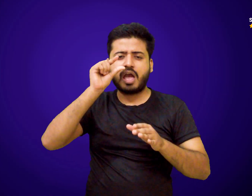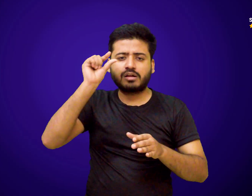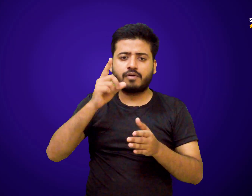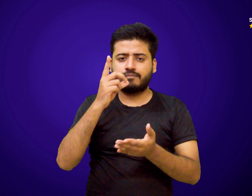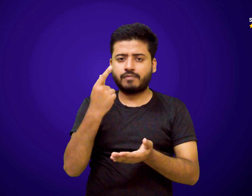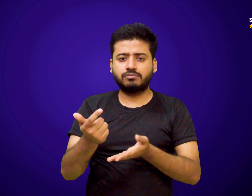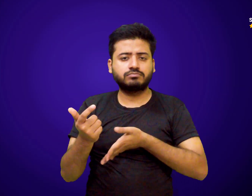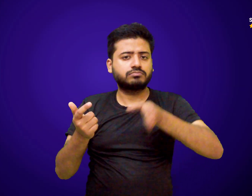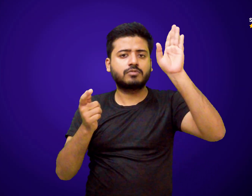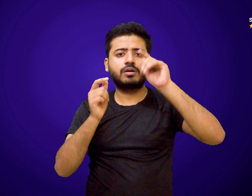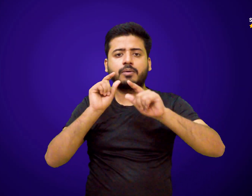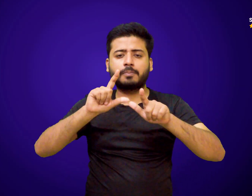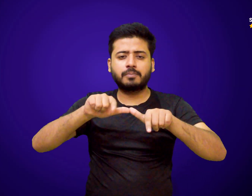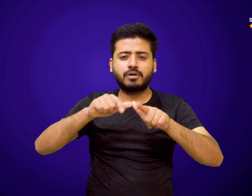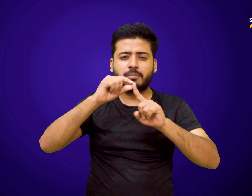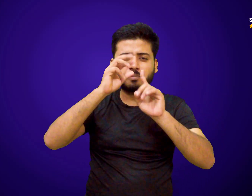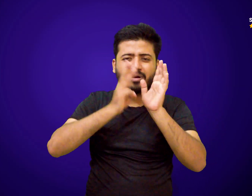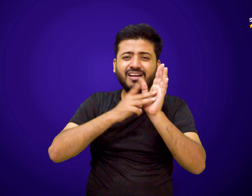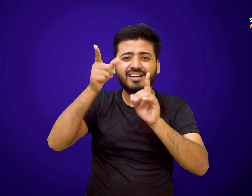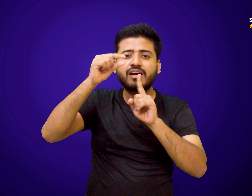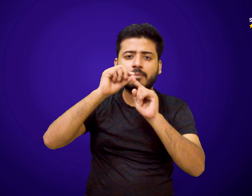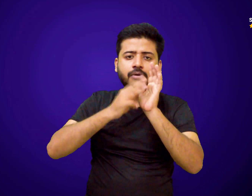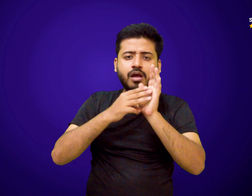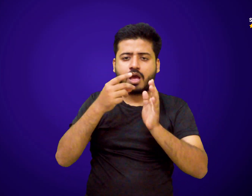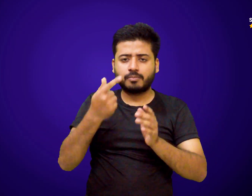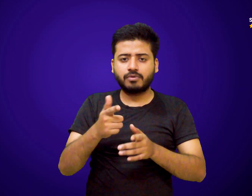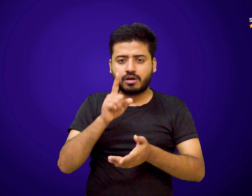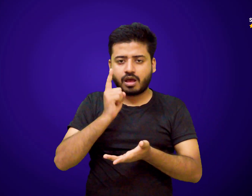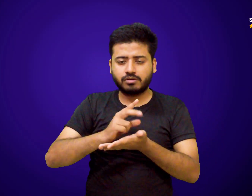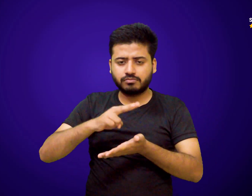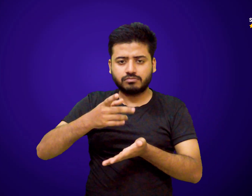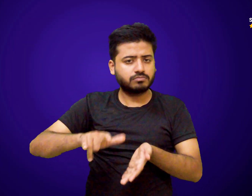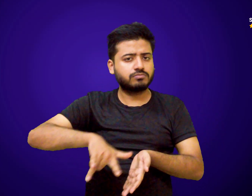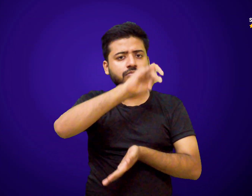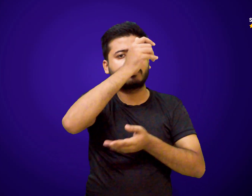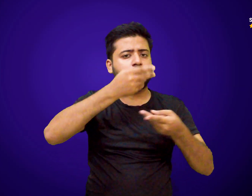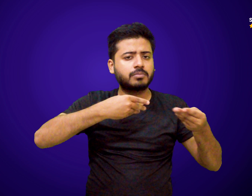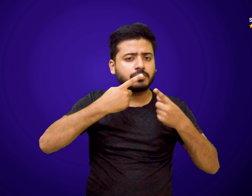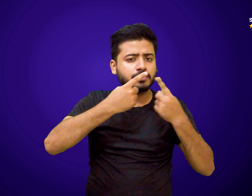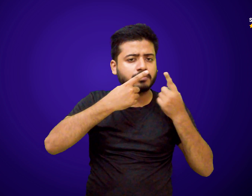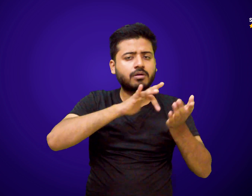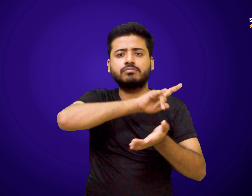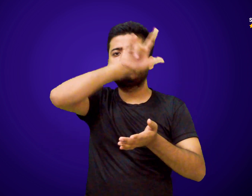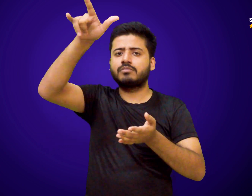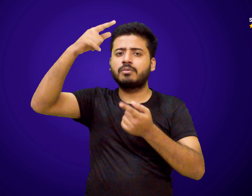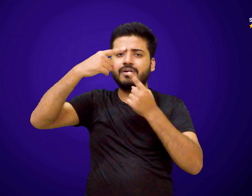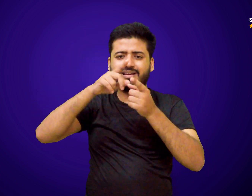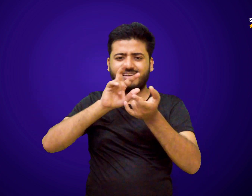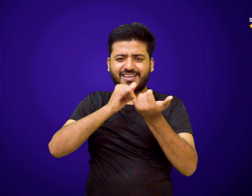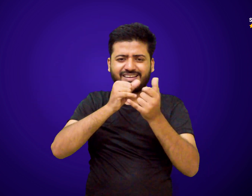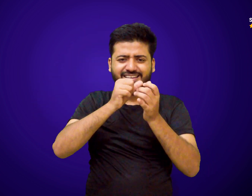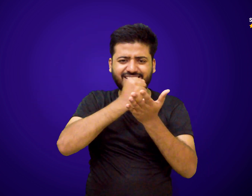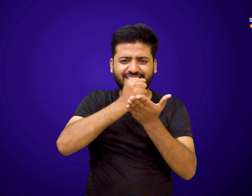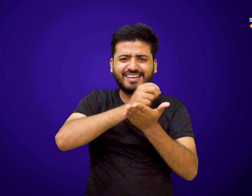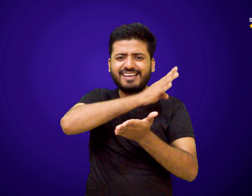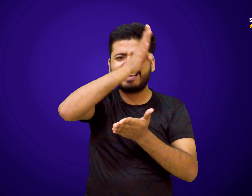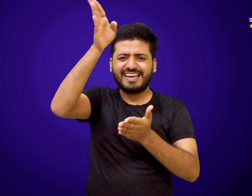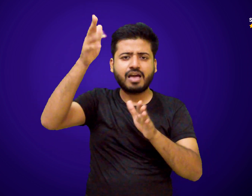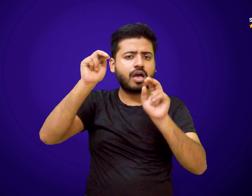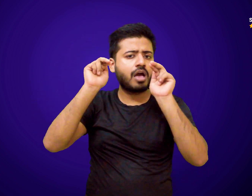Ministers, high-ranking officials in the Indian Administrative Service (IAS) and Indian Police Service (IPS) when